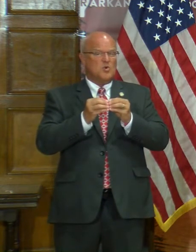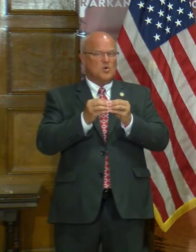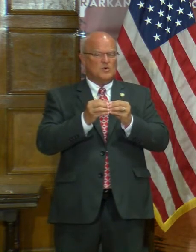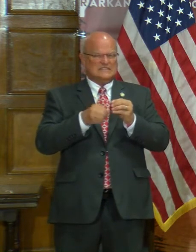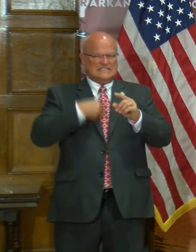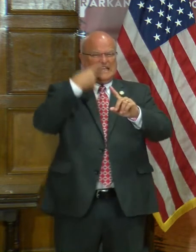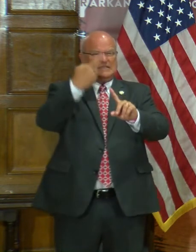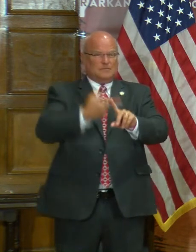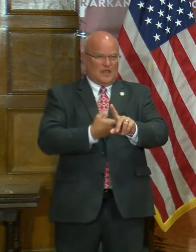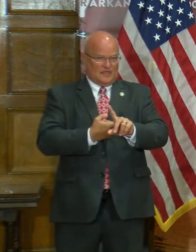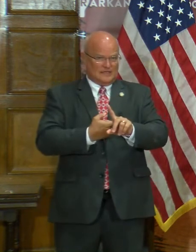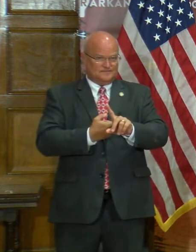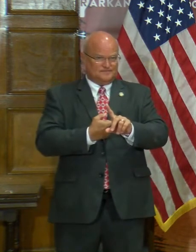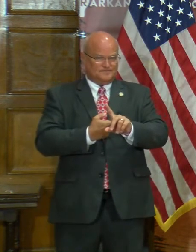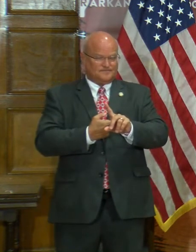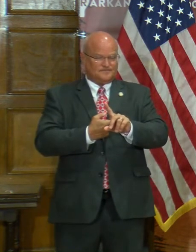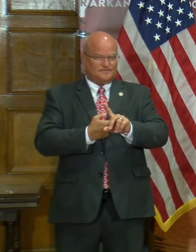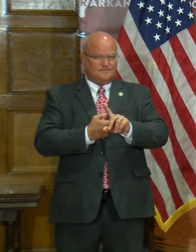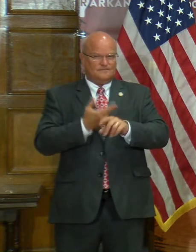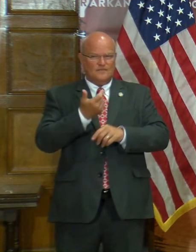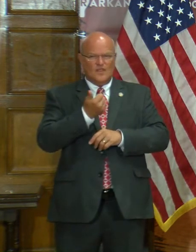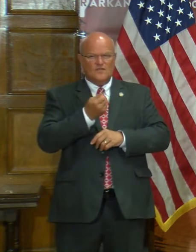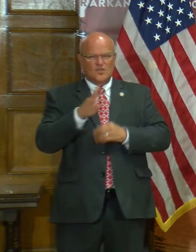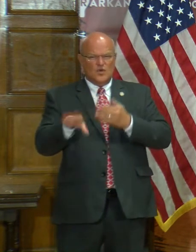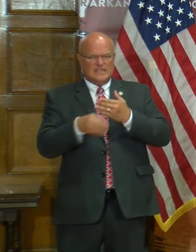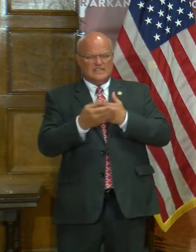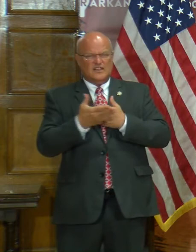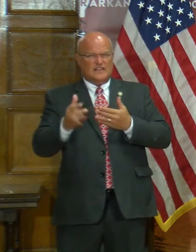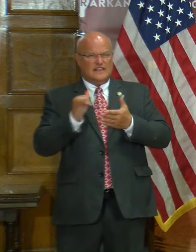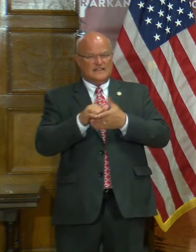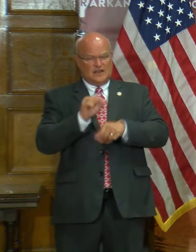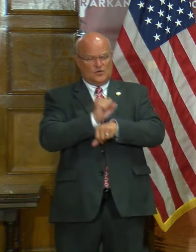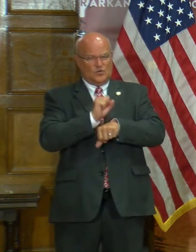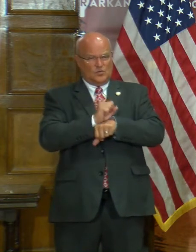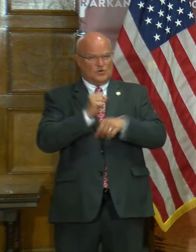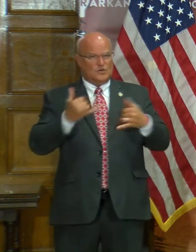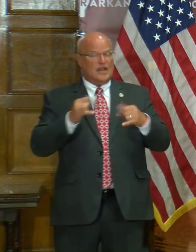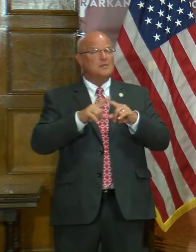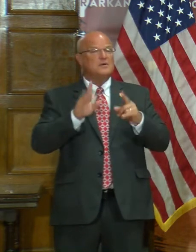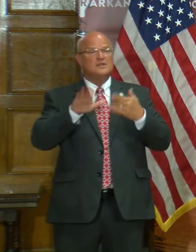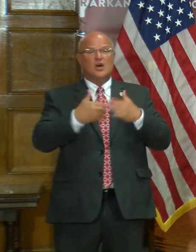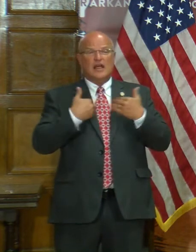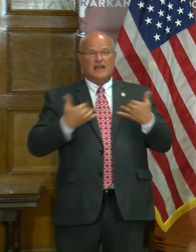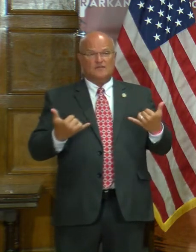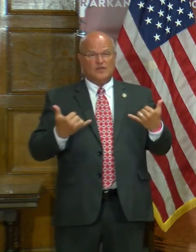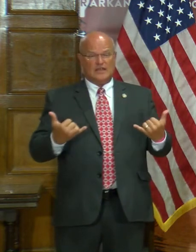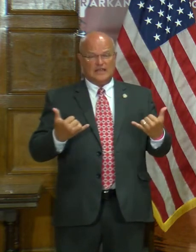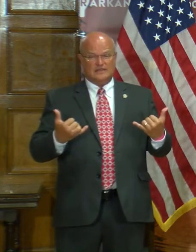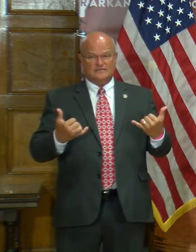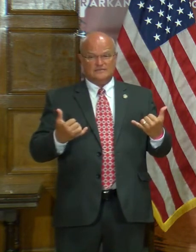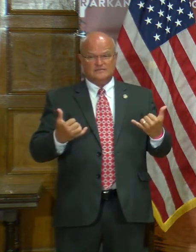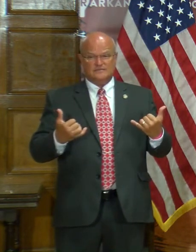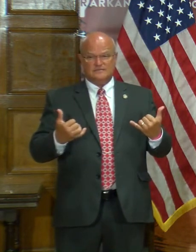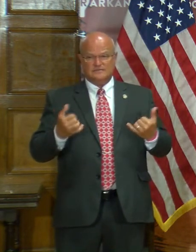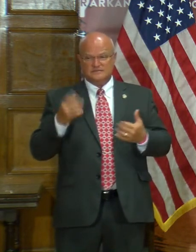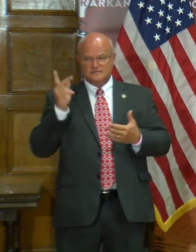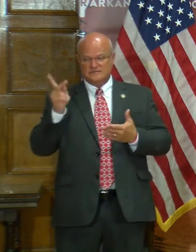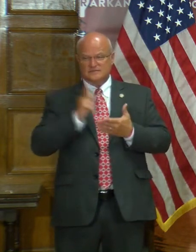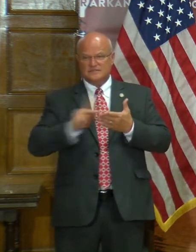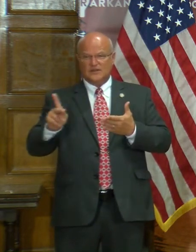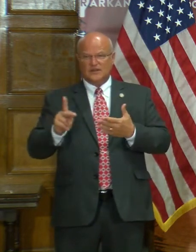next month. There's a few additional things that are in works, but that's all I have for you at this point.